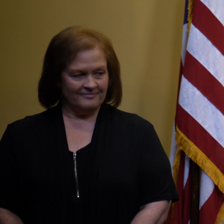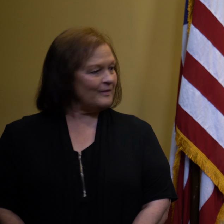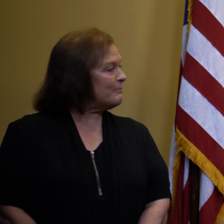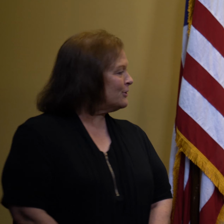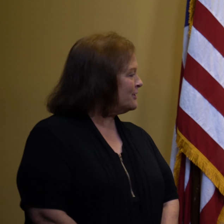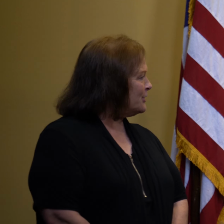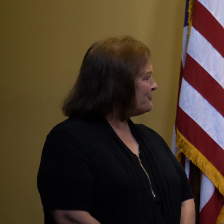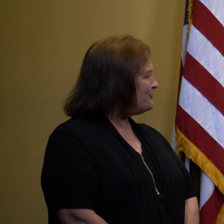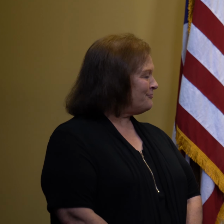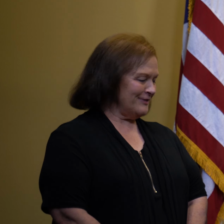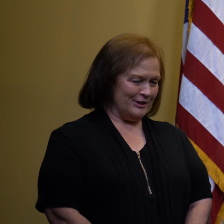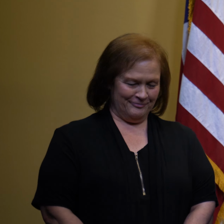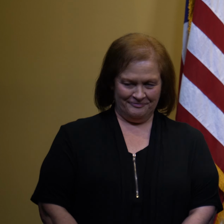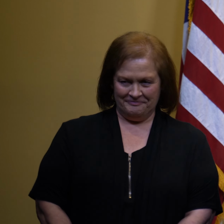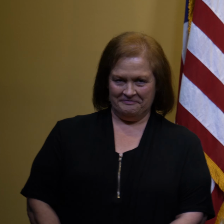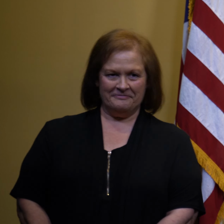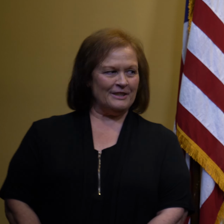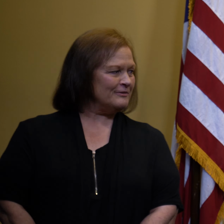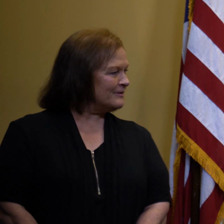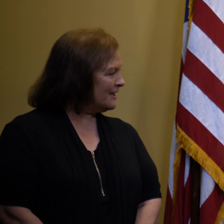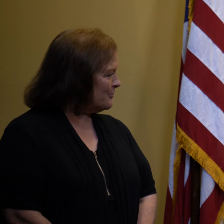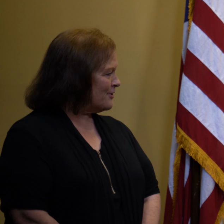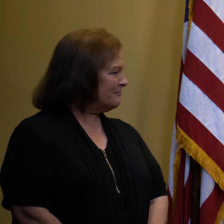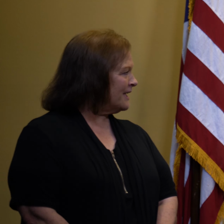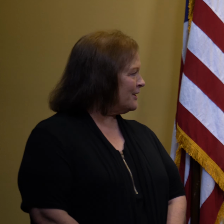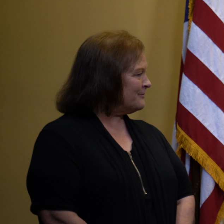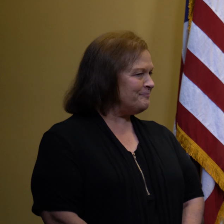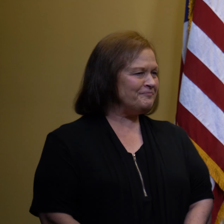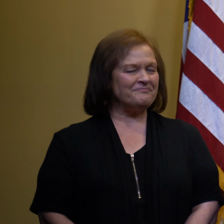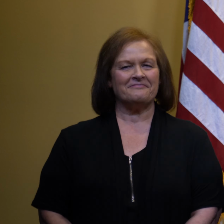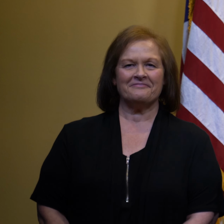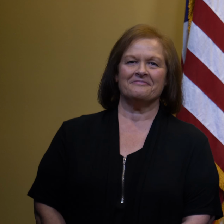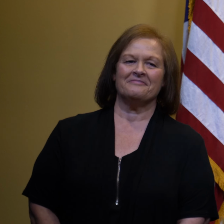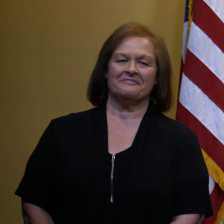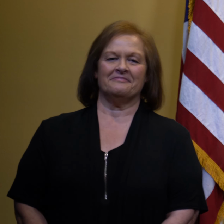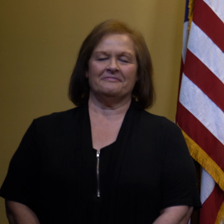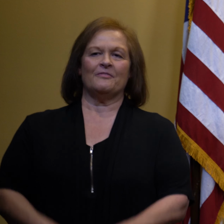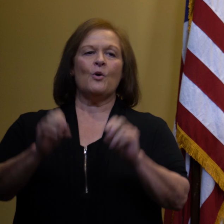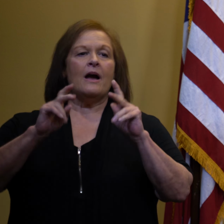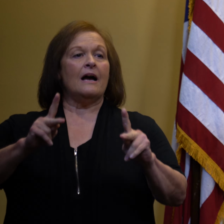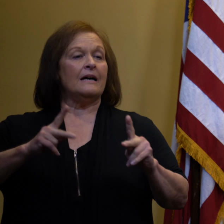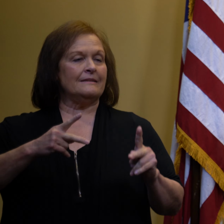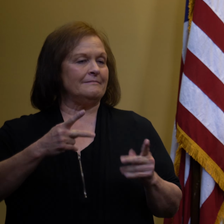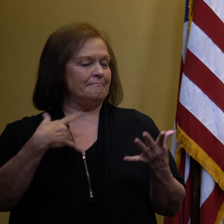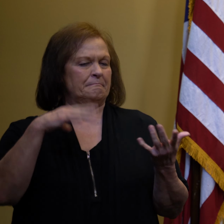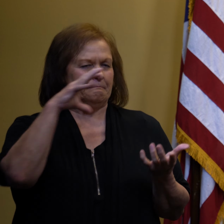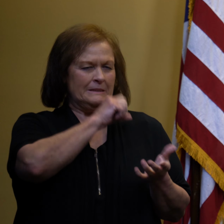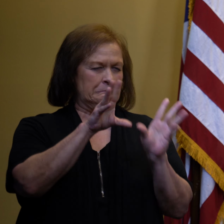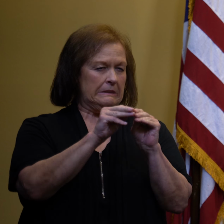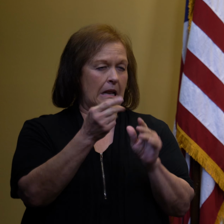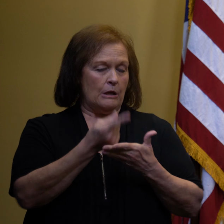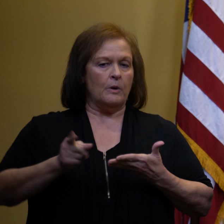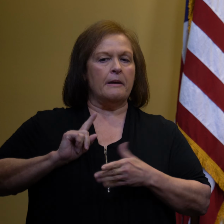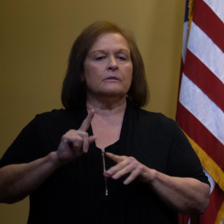How you doing? Good to see you. Thank you for everything. Okay, so missed you last week, so